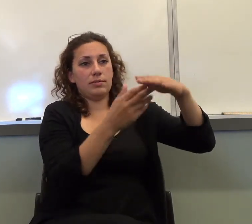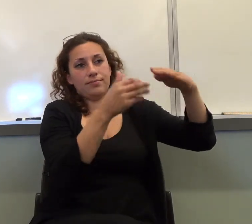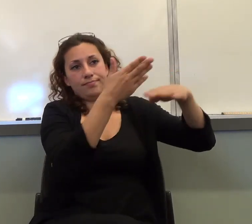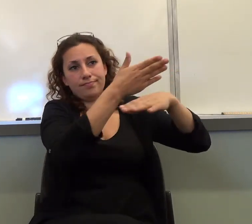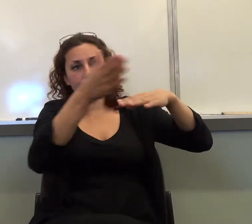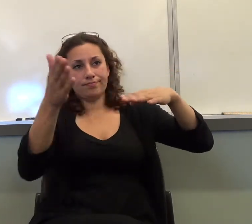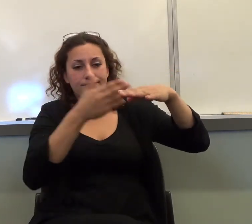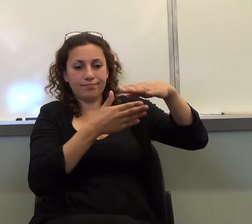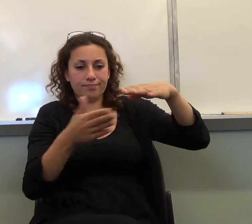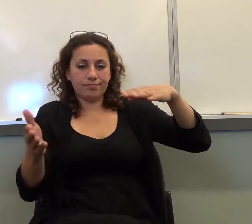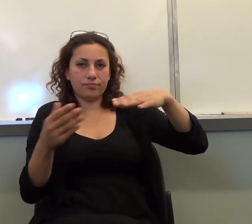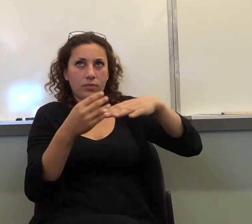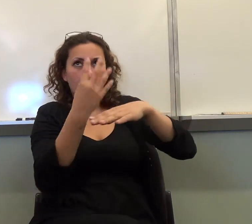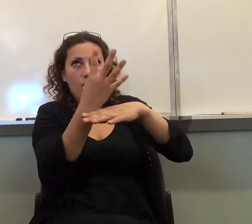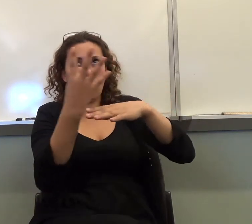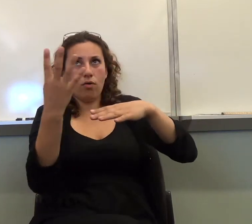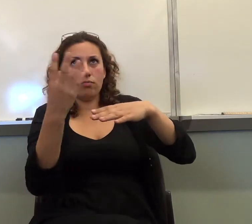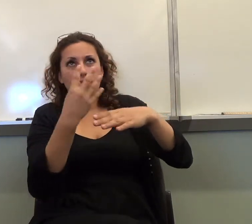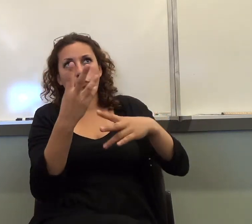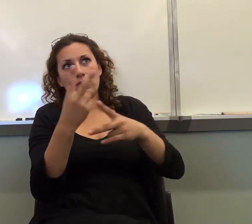4 here, times 4, 16.